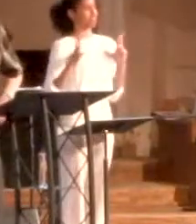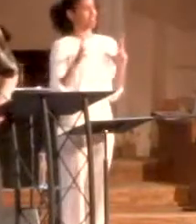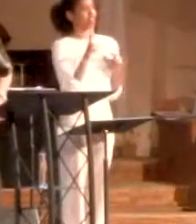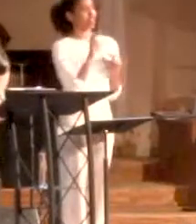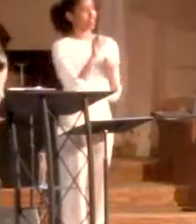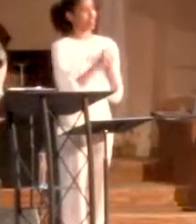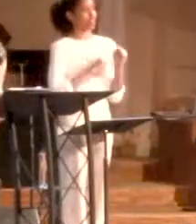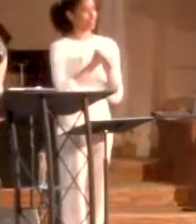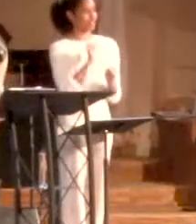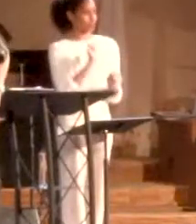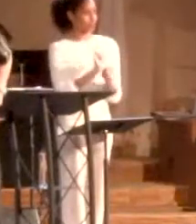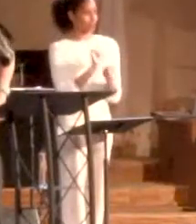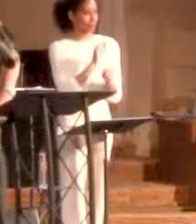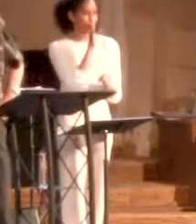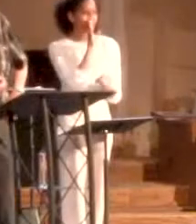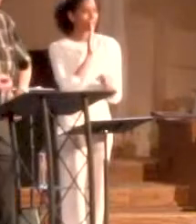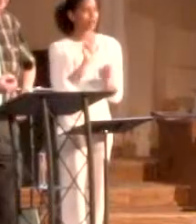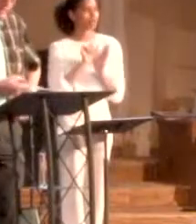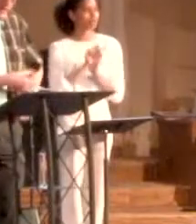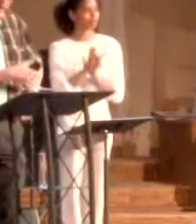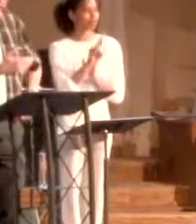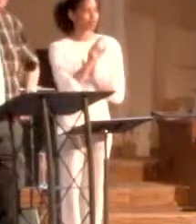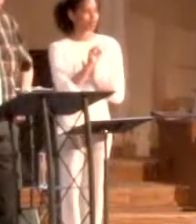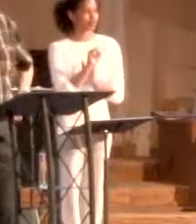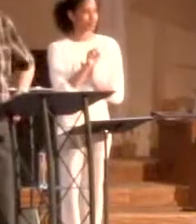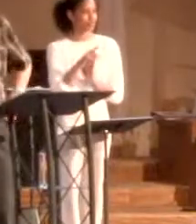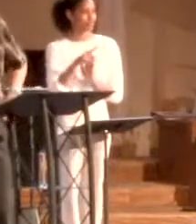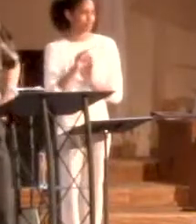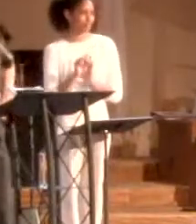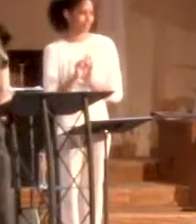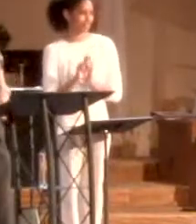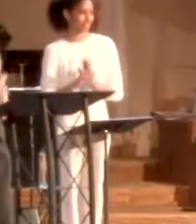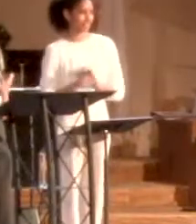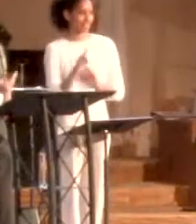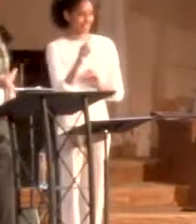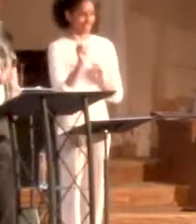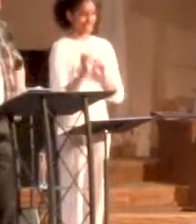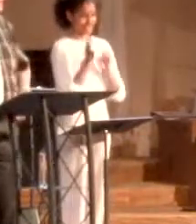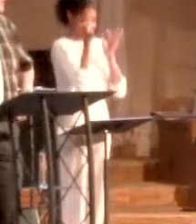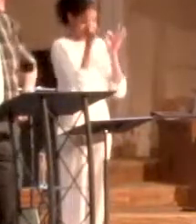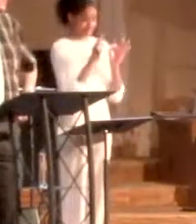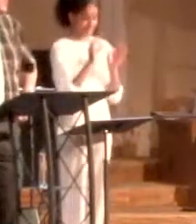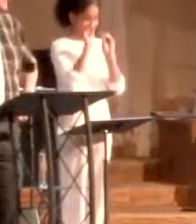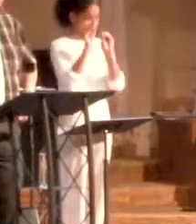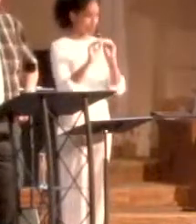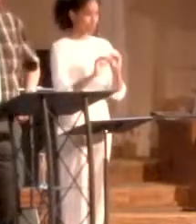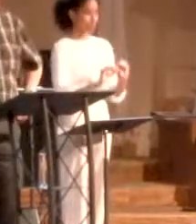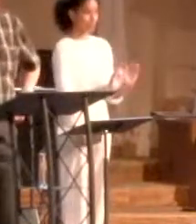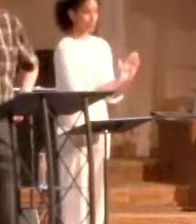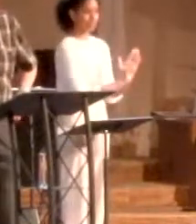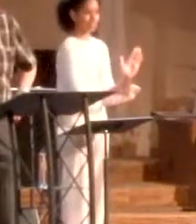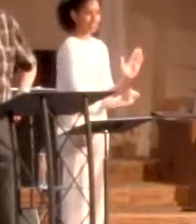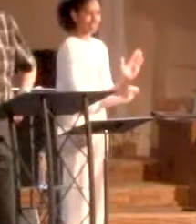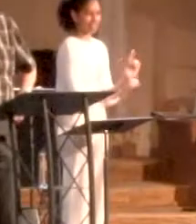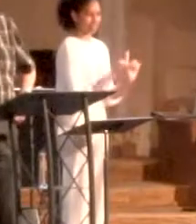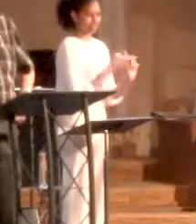Postal Service, and he had headed south to get away from the